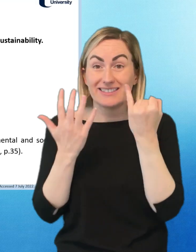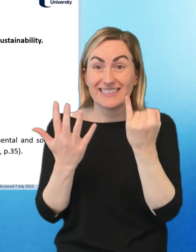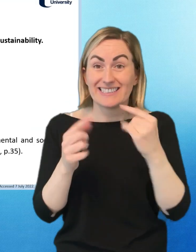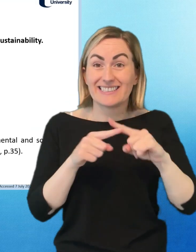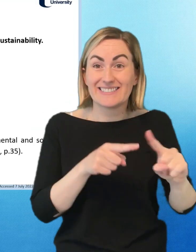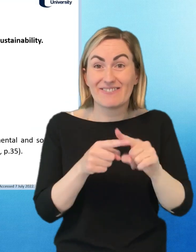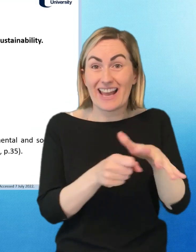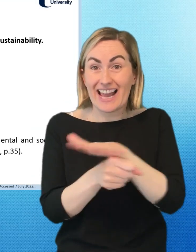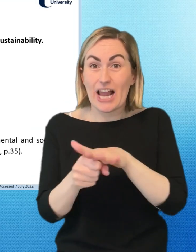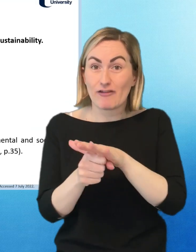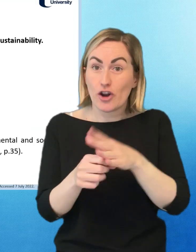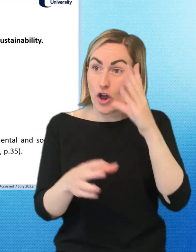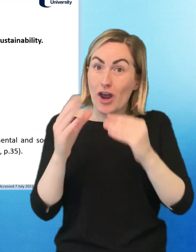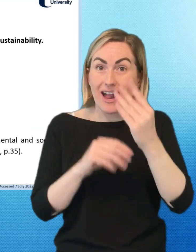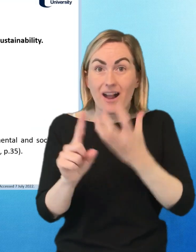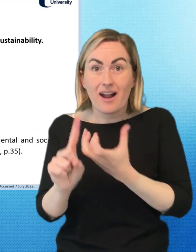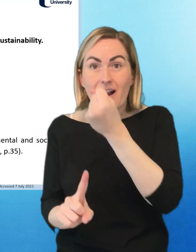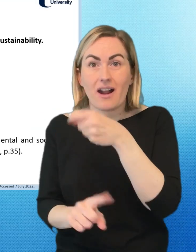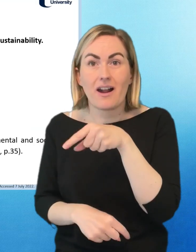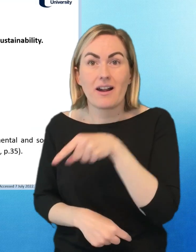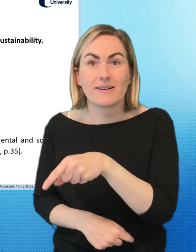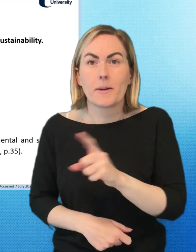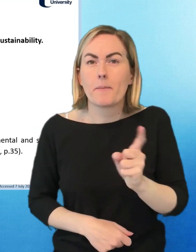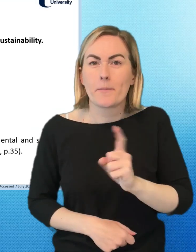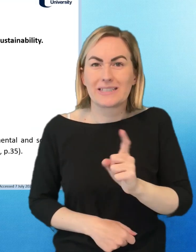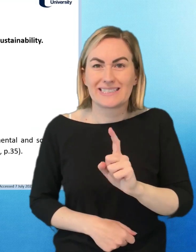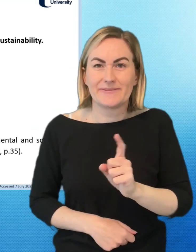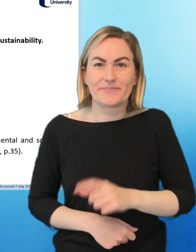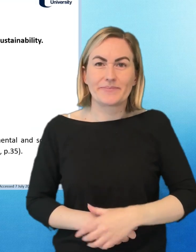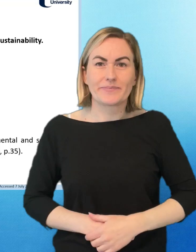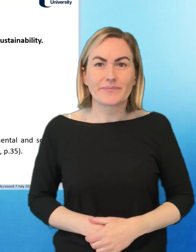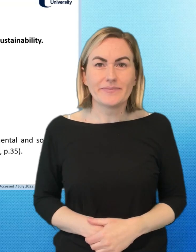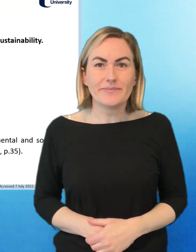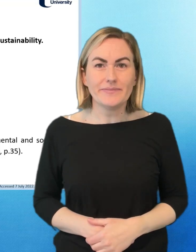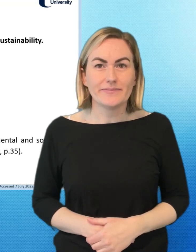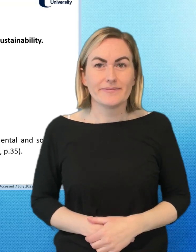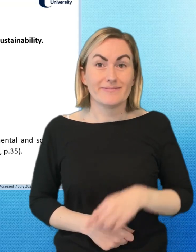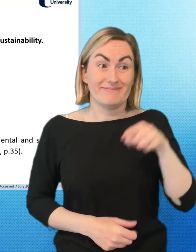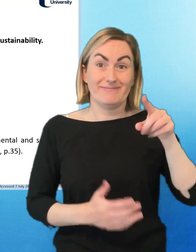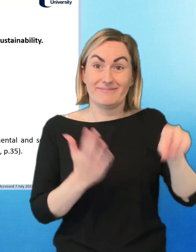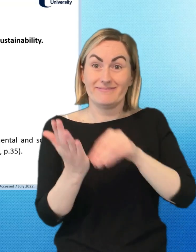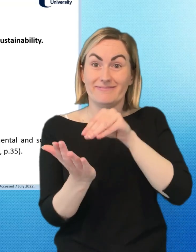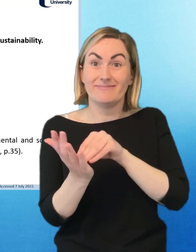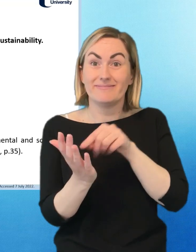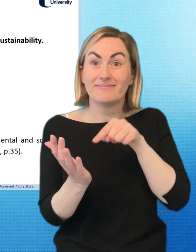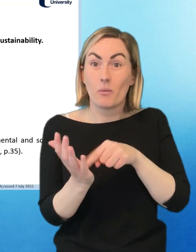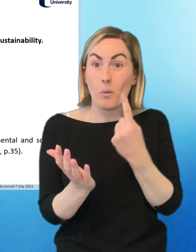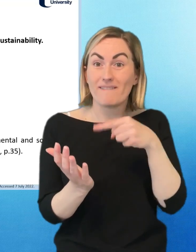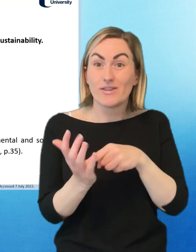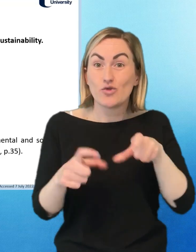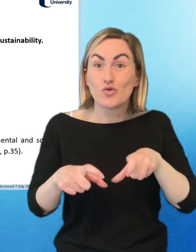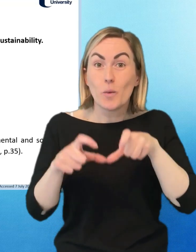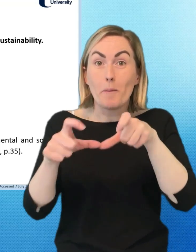6 broad areas of learning outcomes, one of which, under sustainability, they note that students need to evaluate